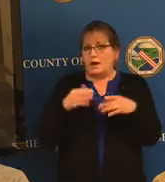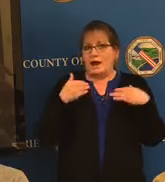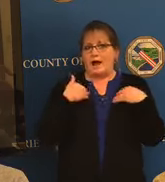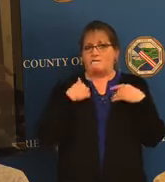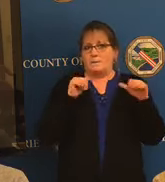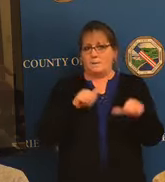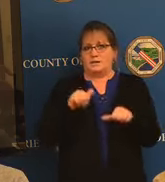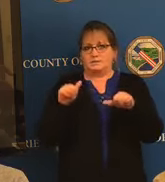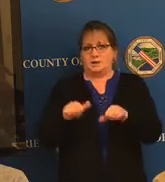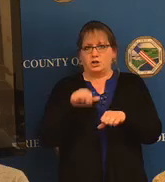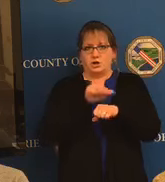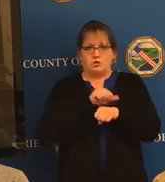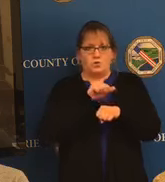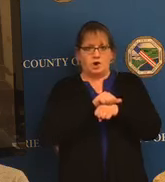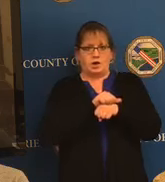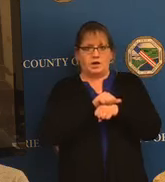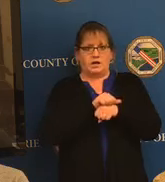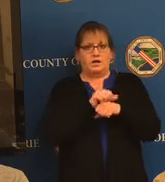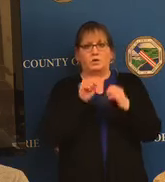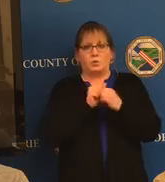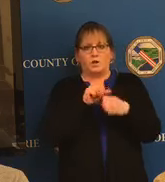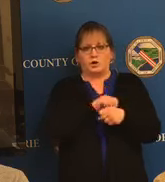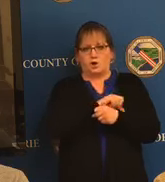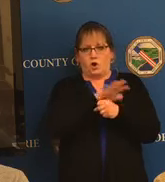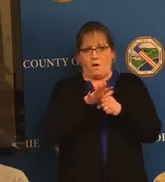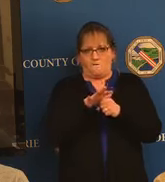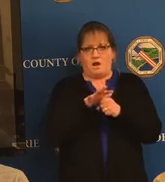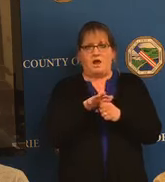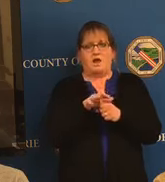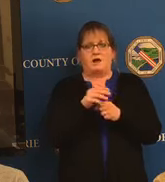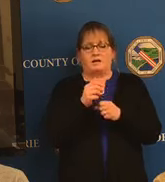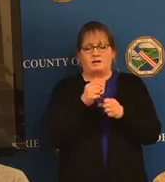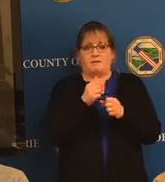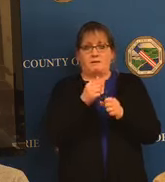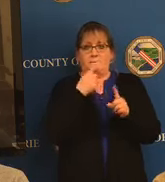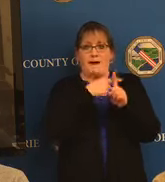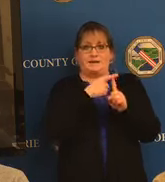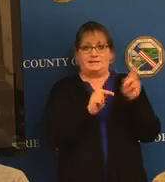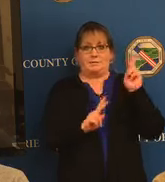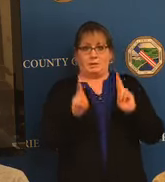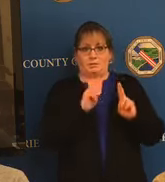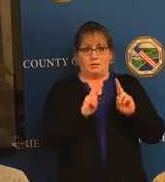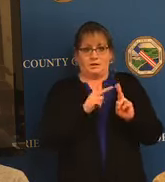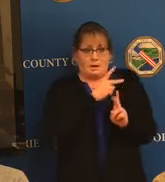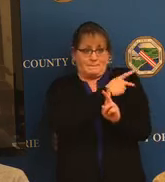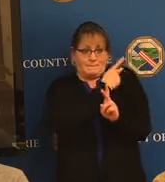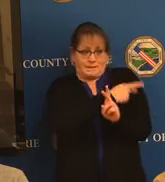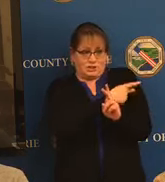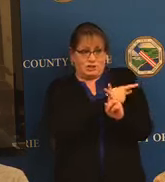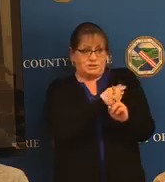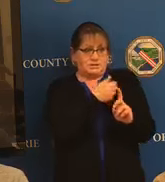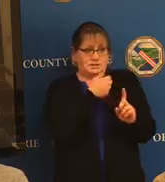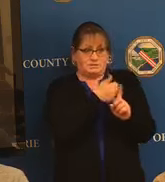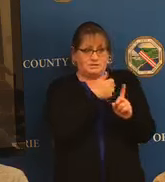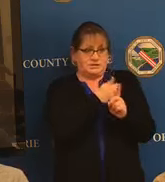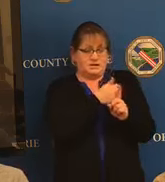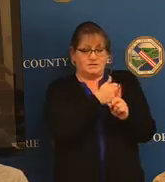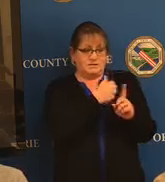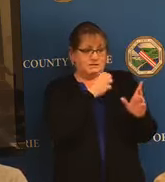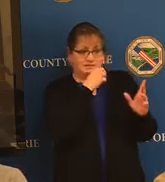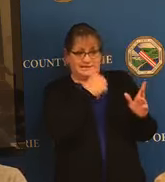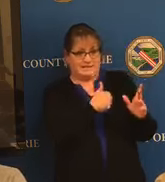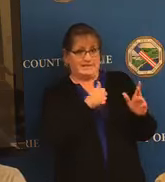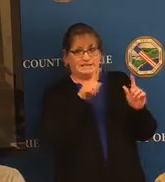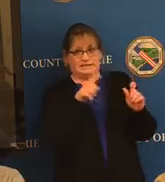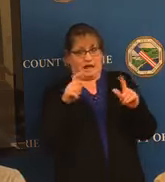of working with COVID-19 positive patients and with patients who did not test COVID-19. So I